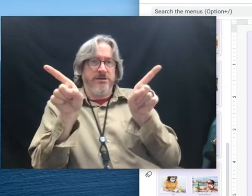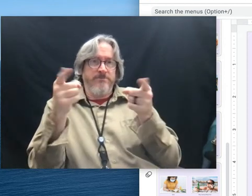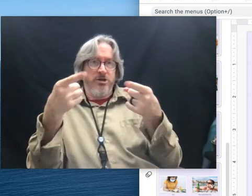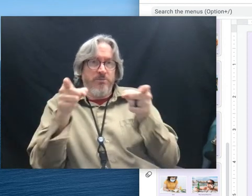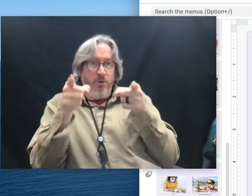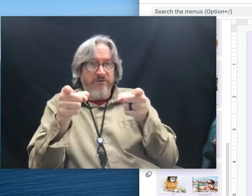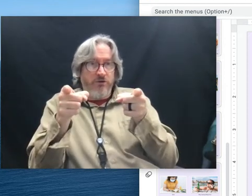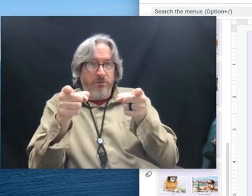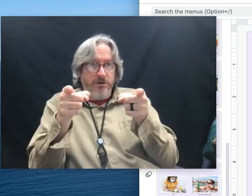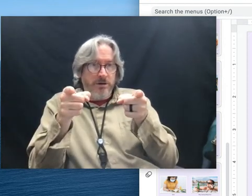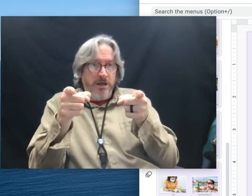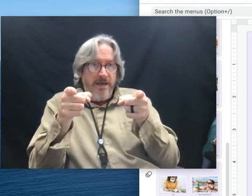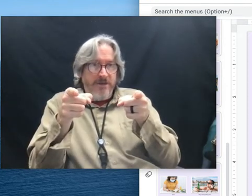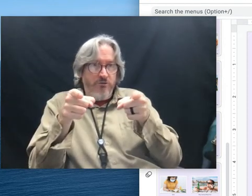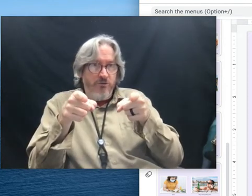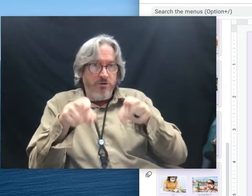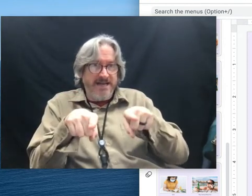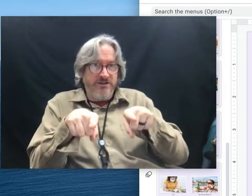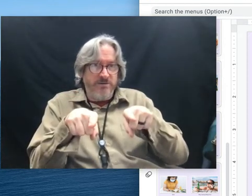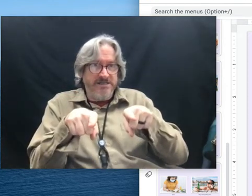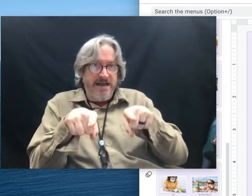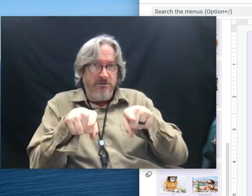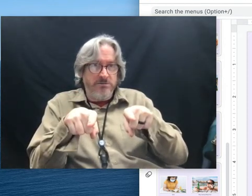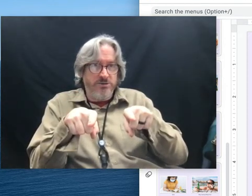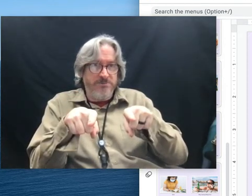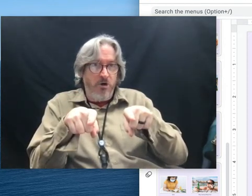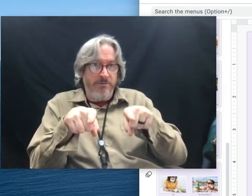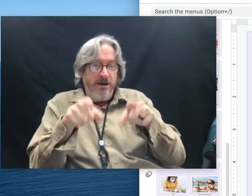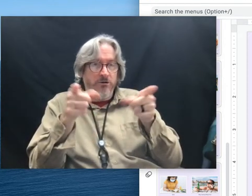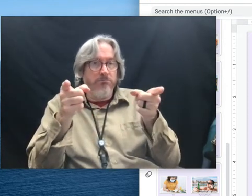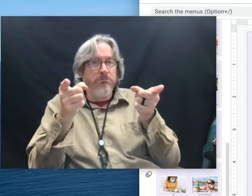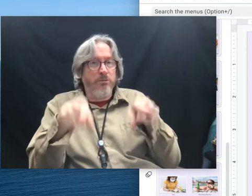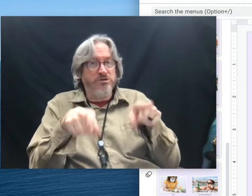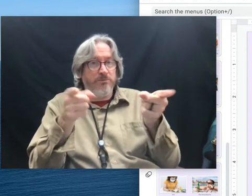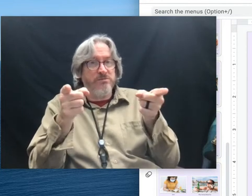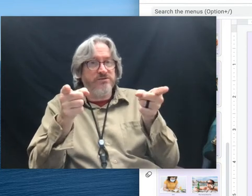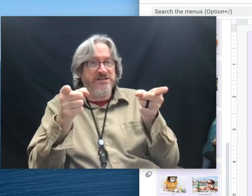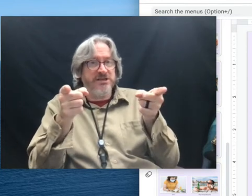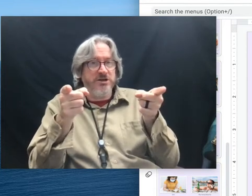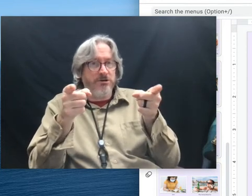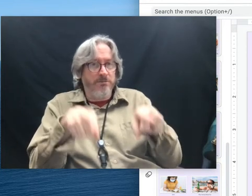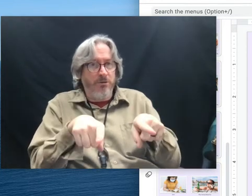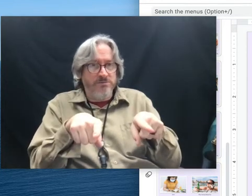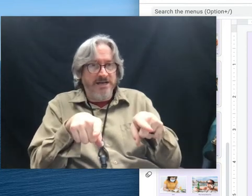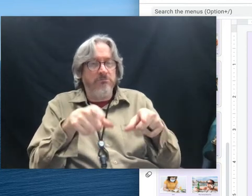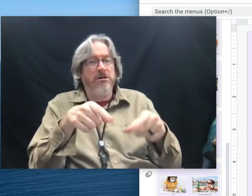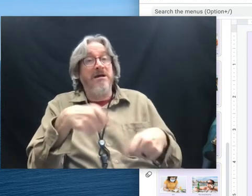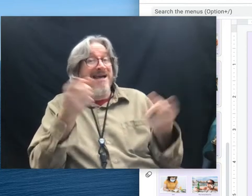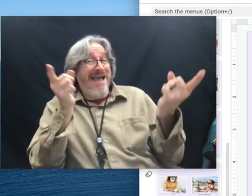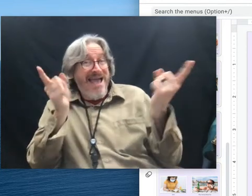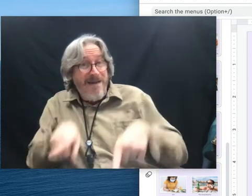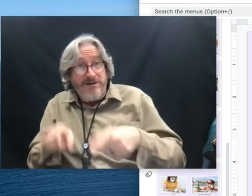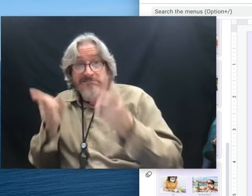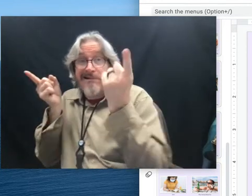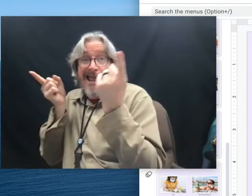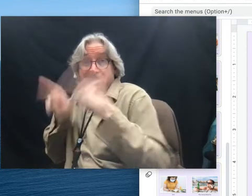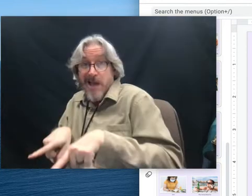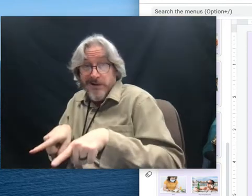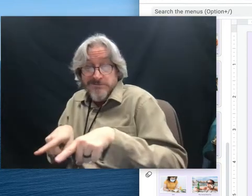is you point forward and then rotate the wrist down, so it's palm down. So palms are facing each other, palms down.